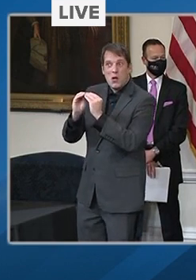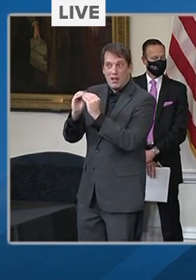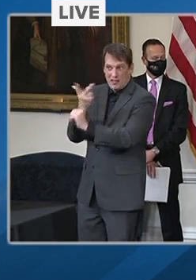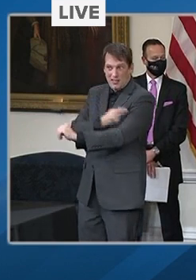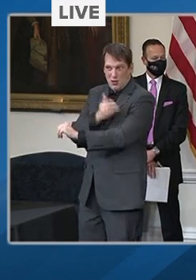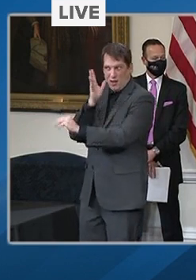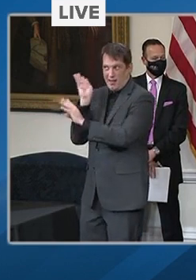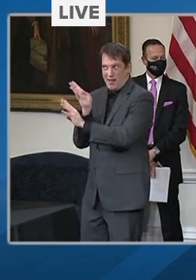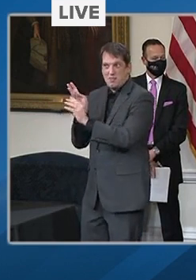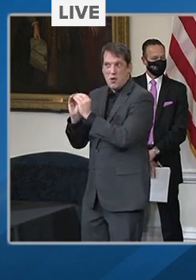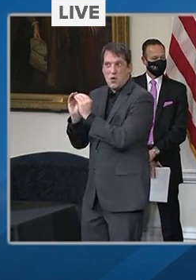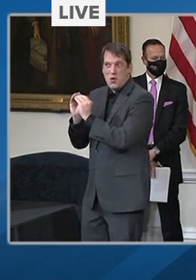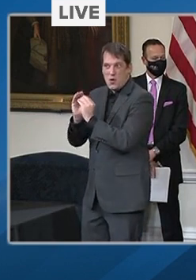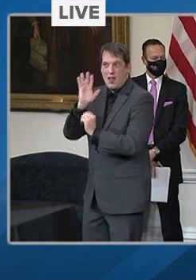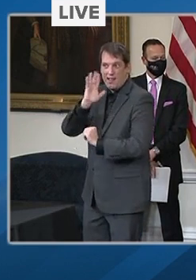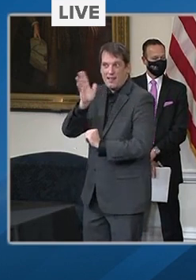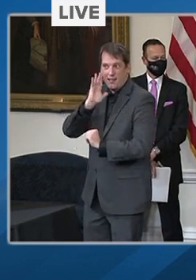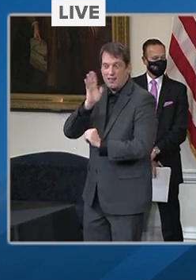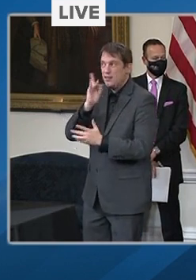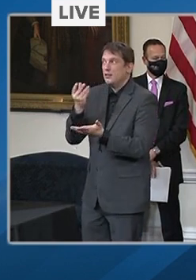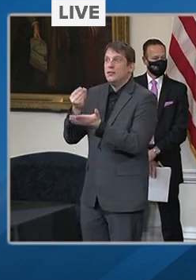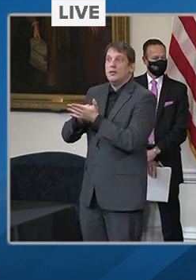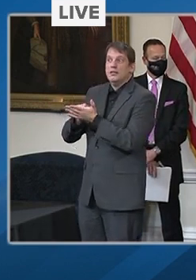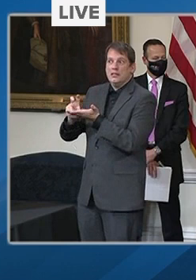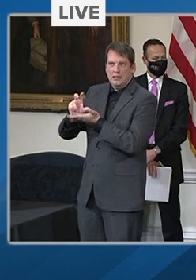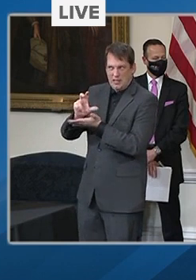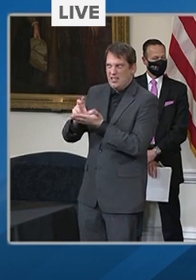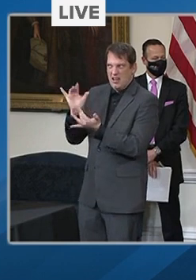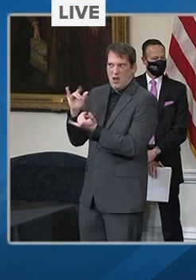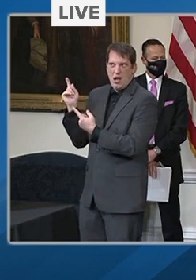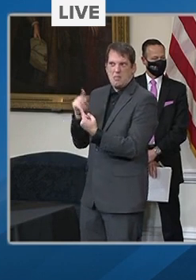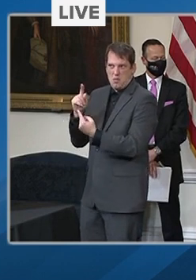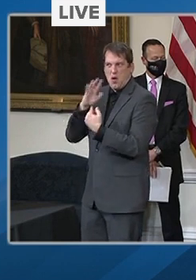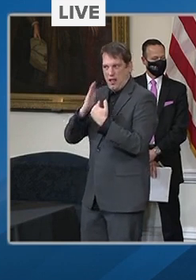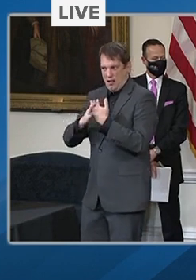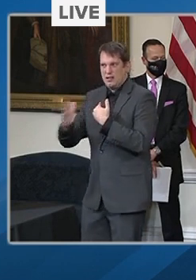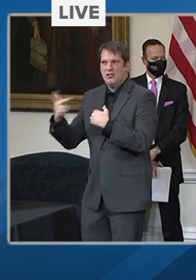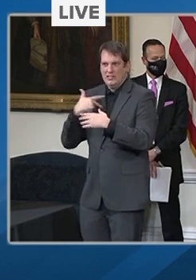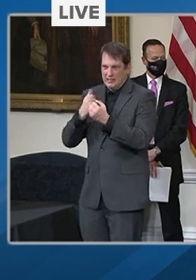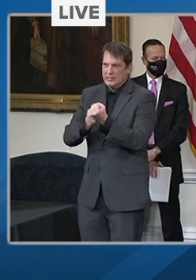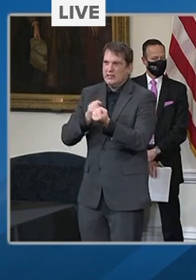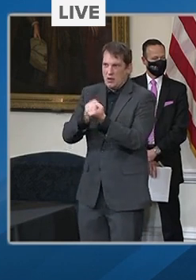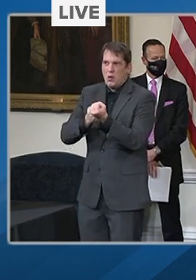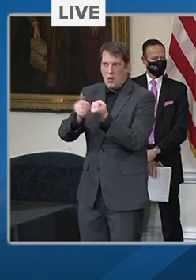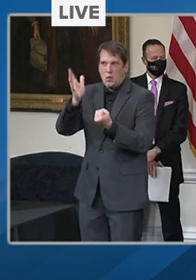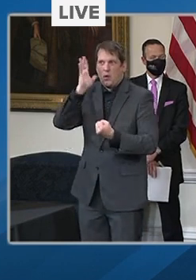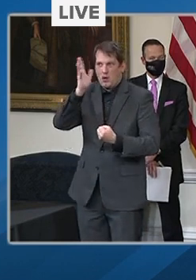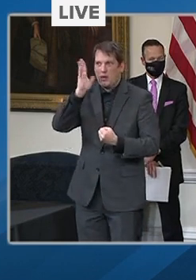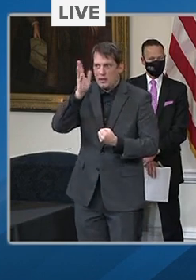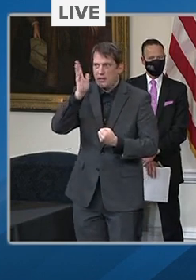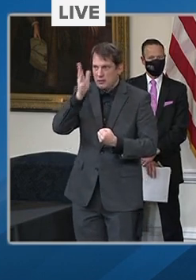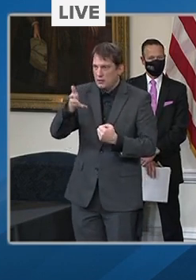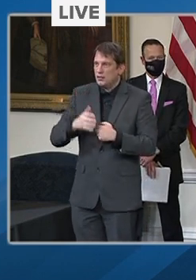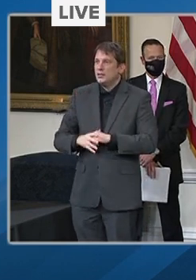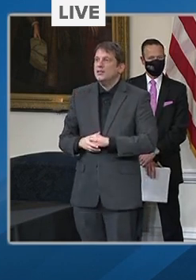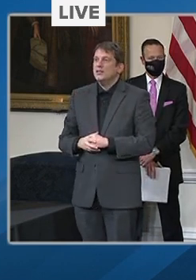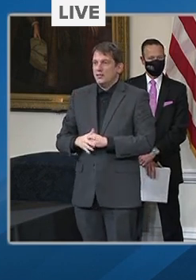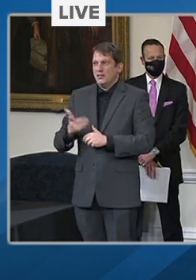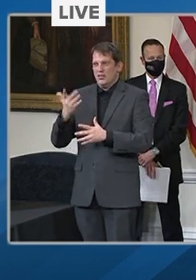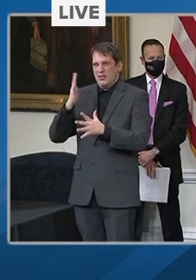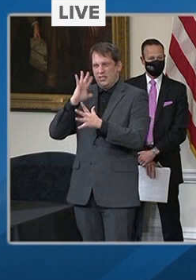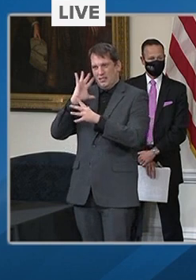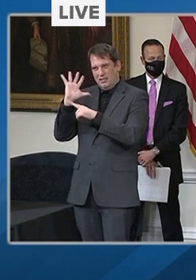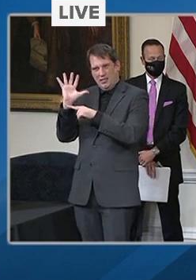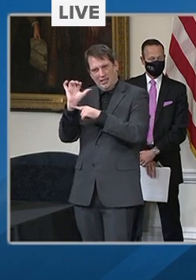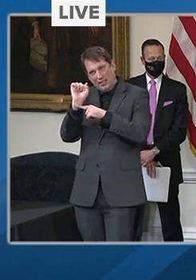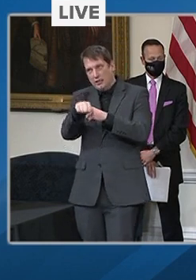more economic relief is coming to those who need it, and that victory over this deadly